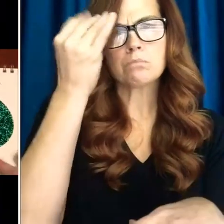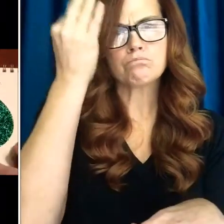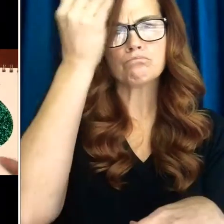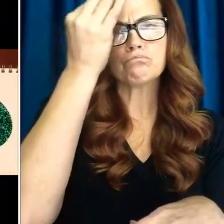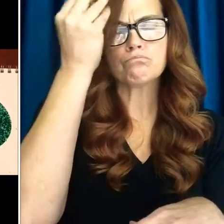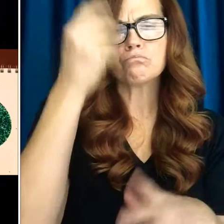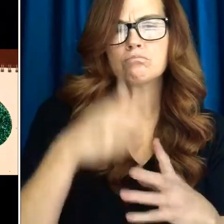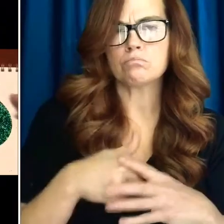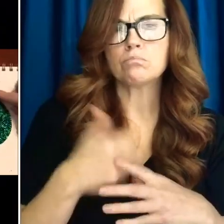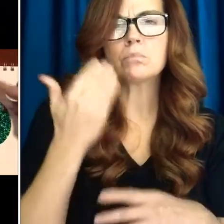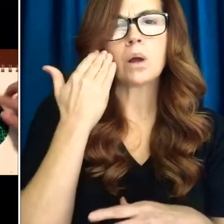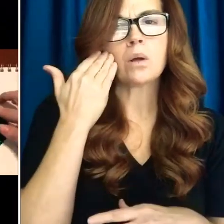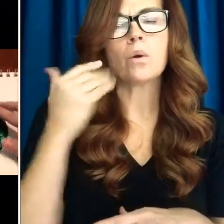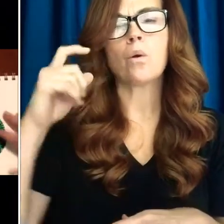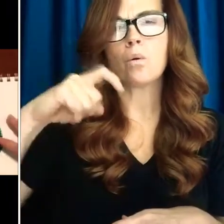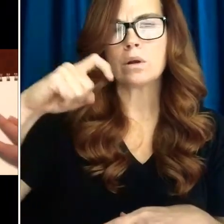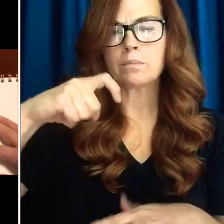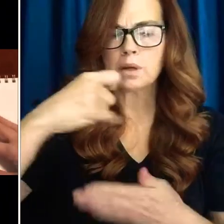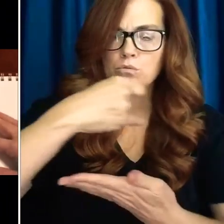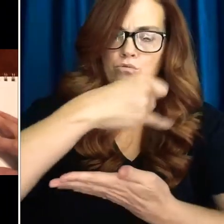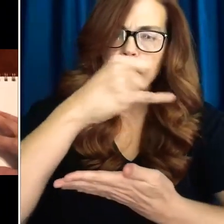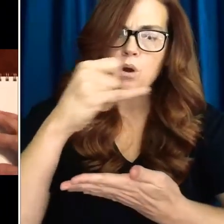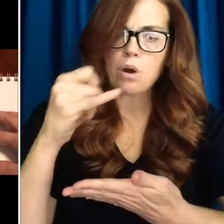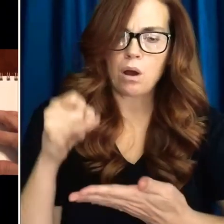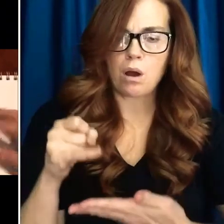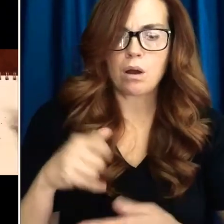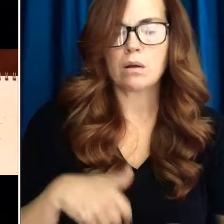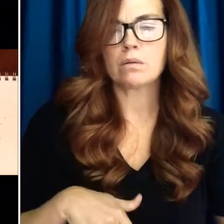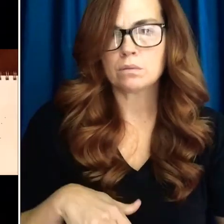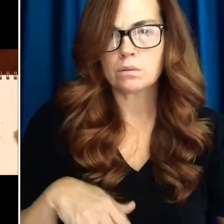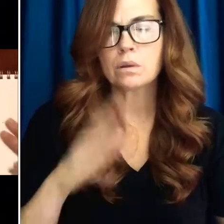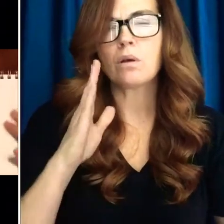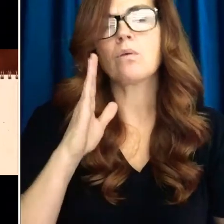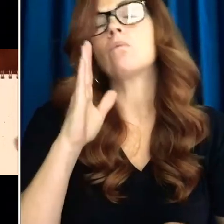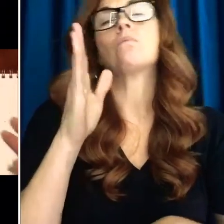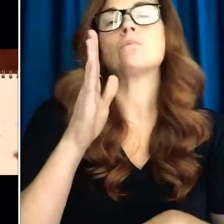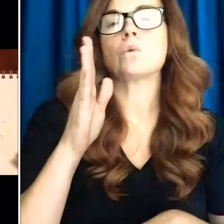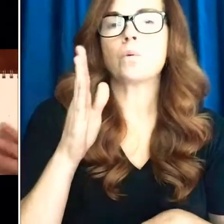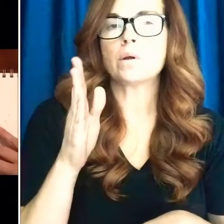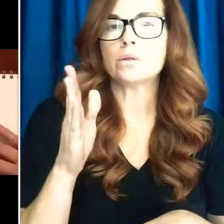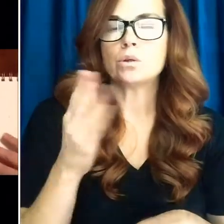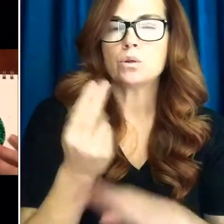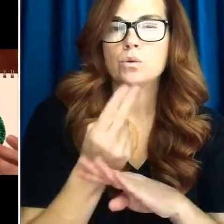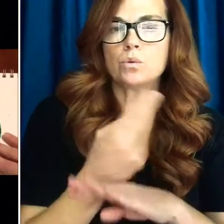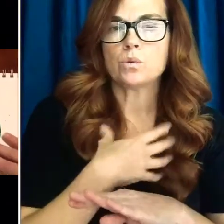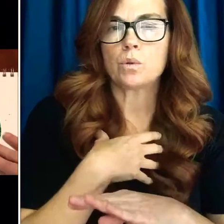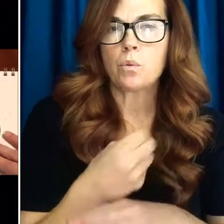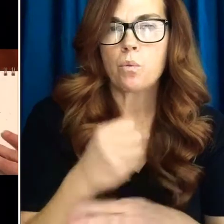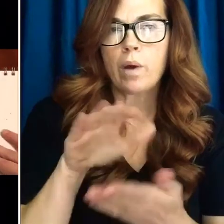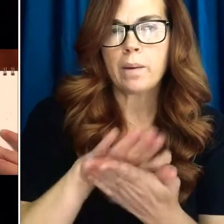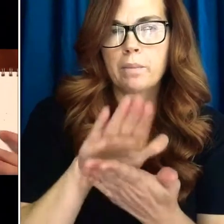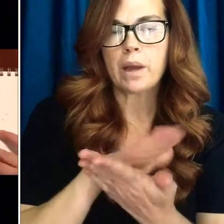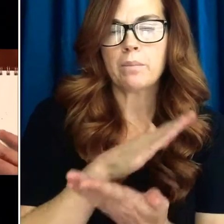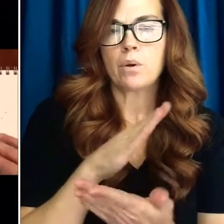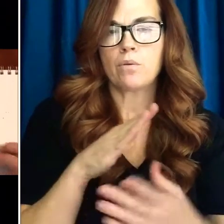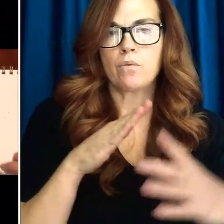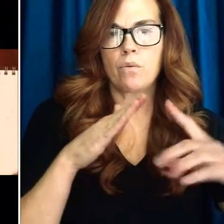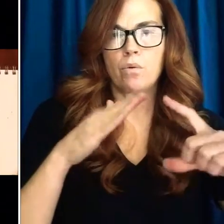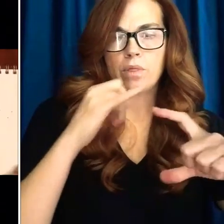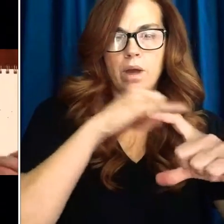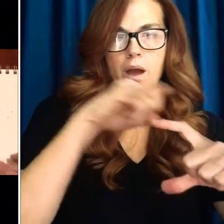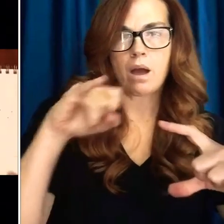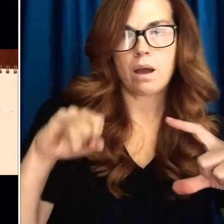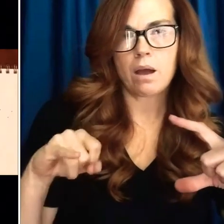this to draw the shape of the eye on. And I need some shading in here. I need the lash